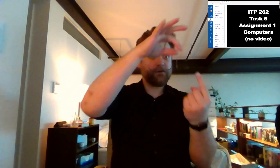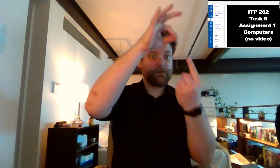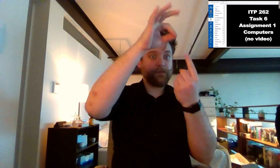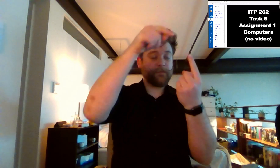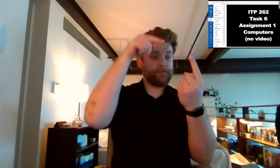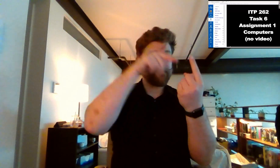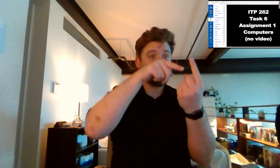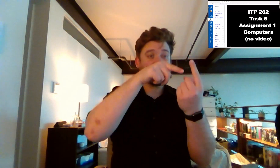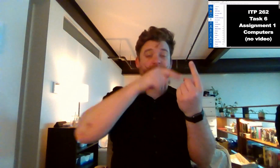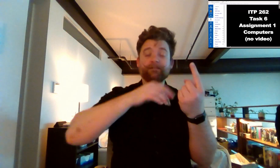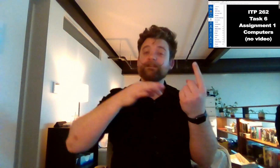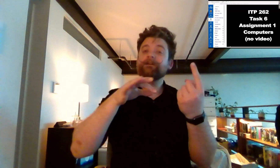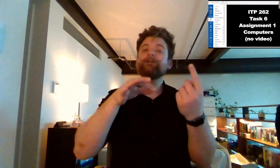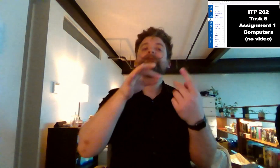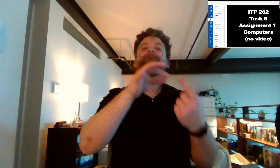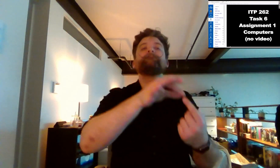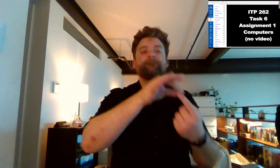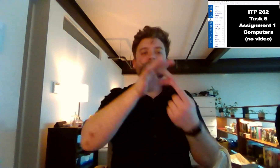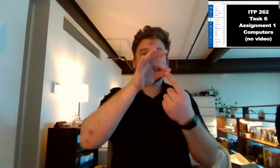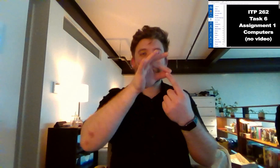find the spelling.